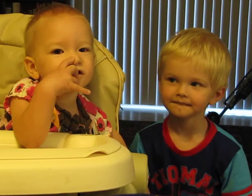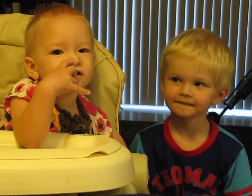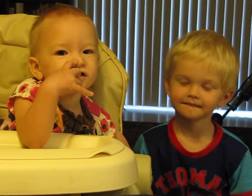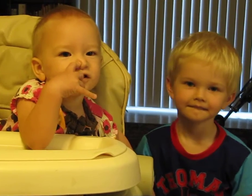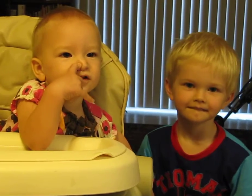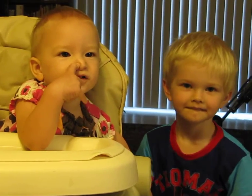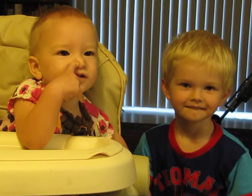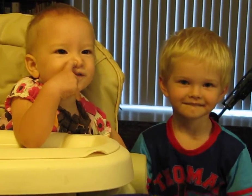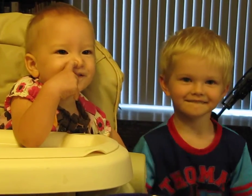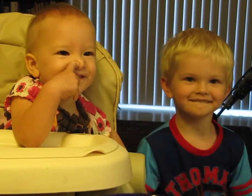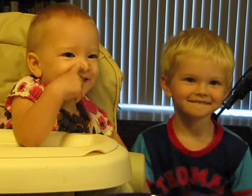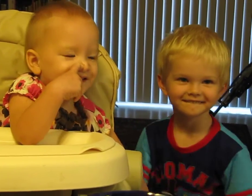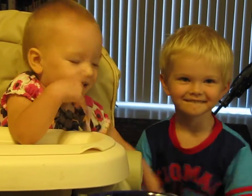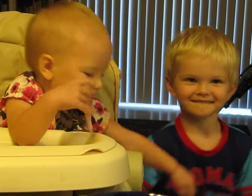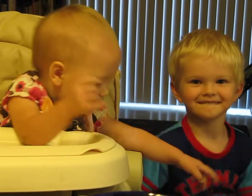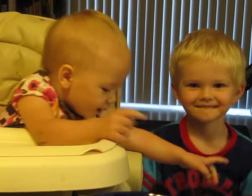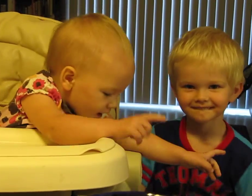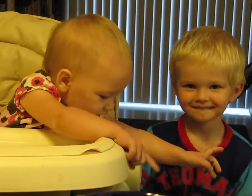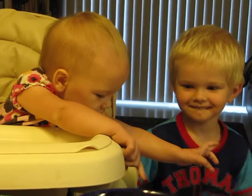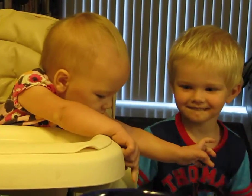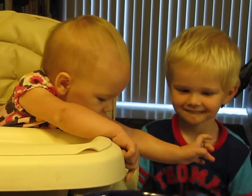Yes. Where's Kaden's nose?